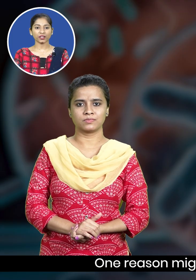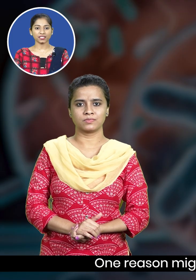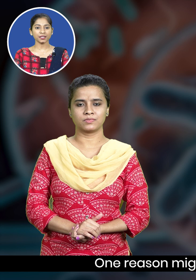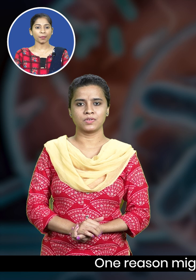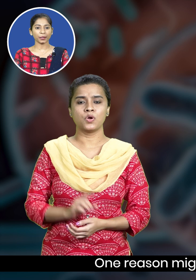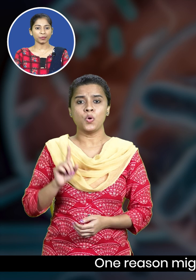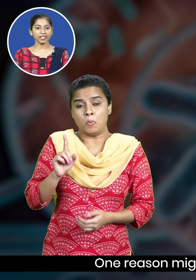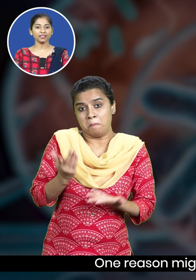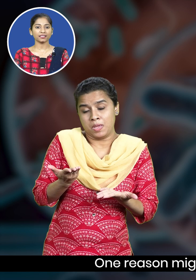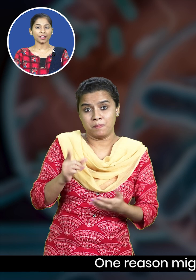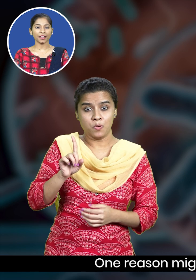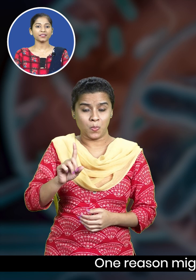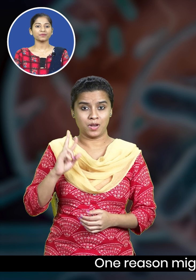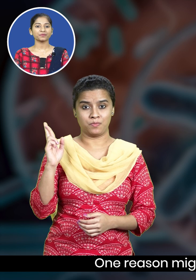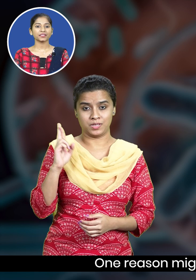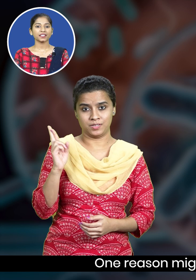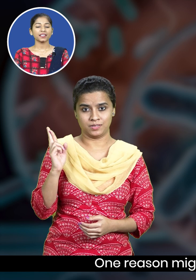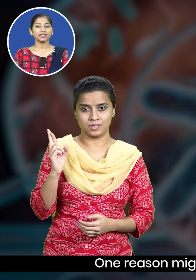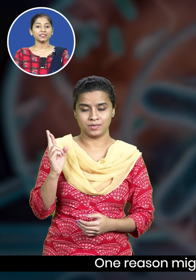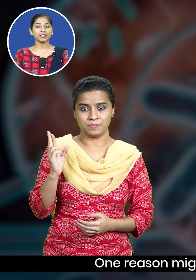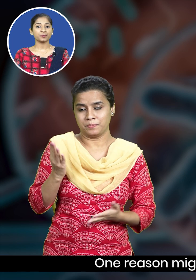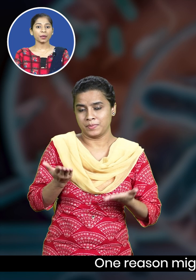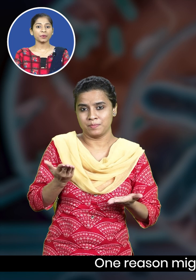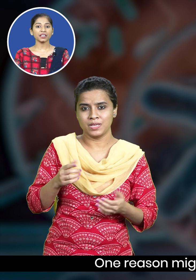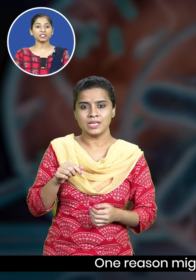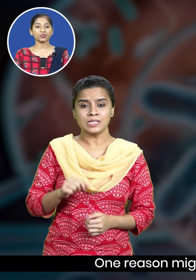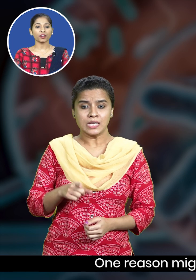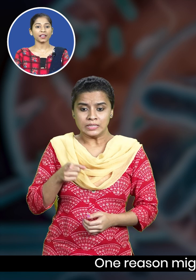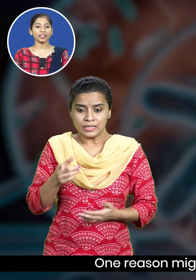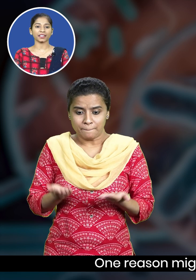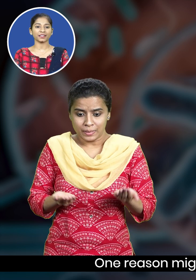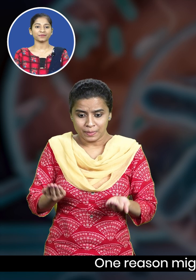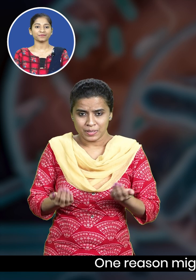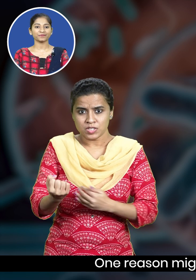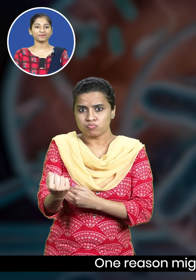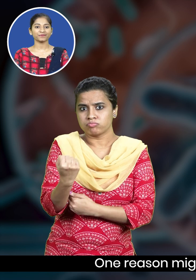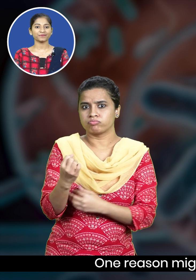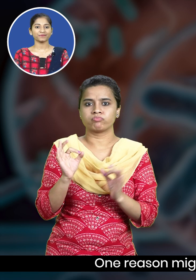One reason might be that this baby is not healthy.